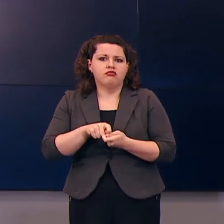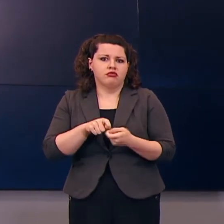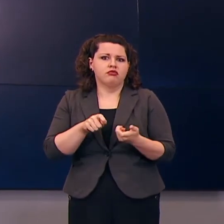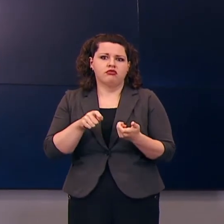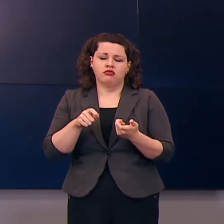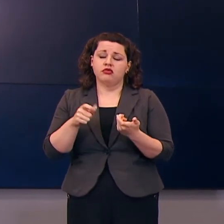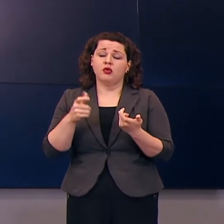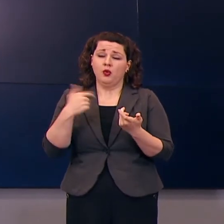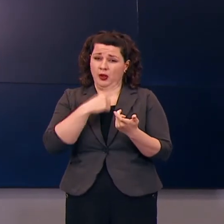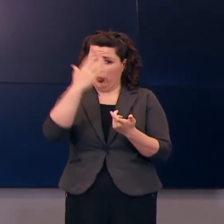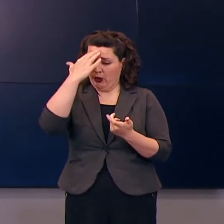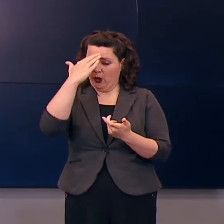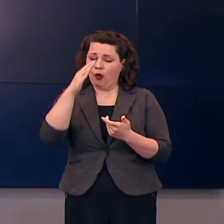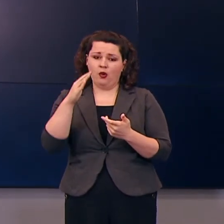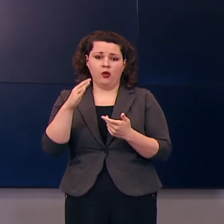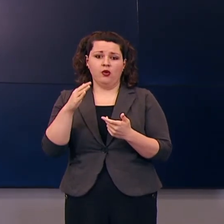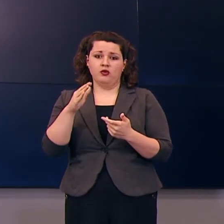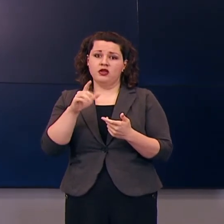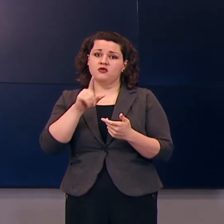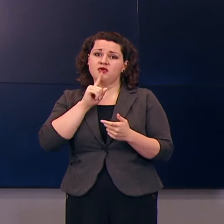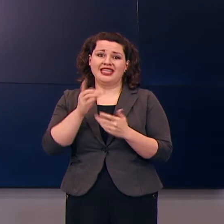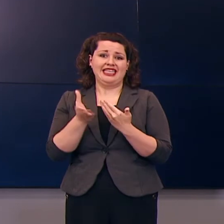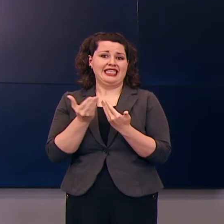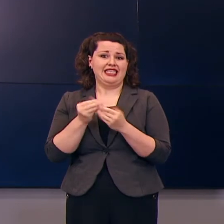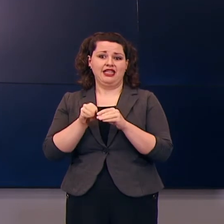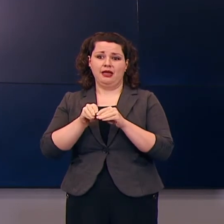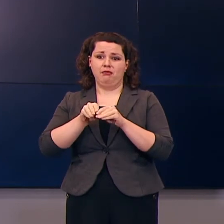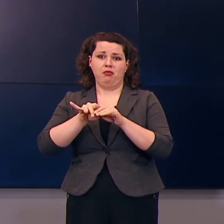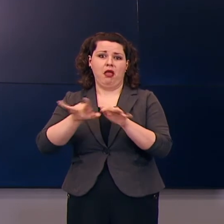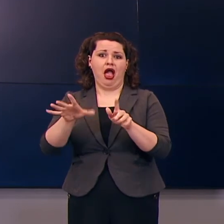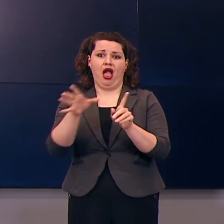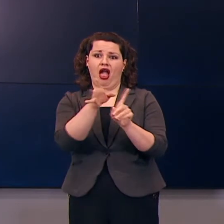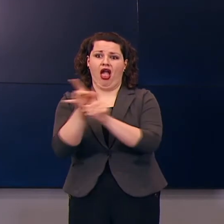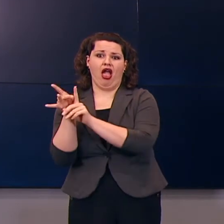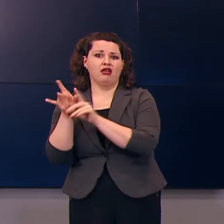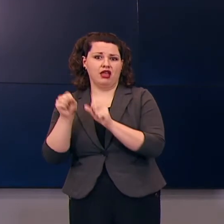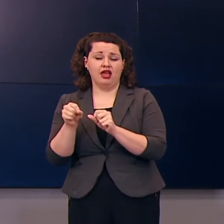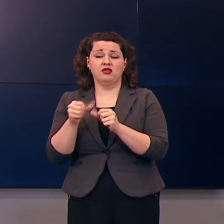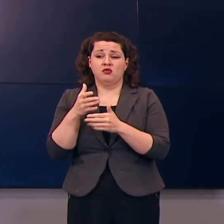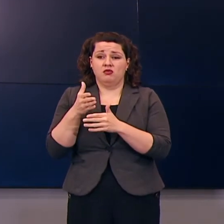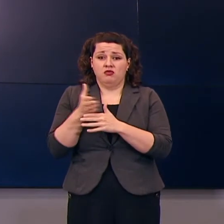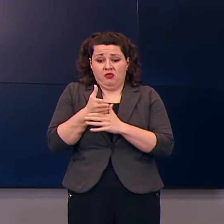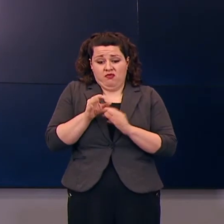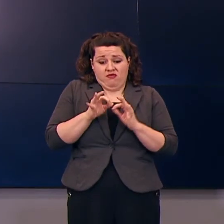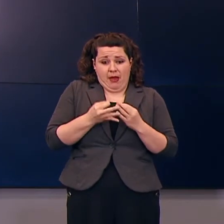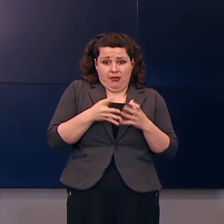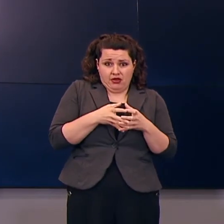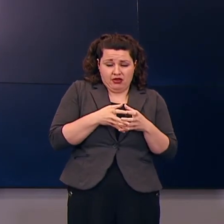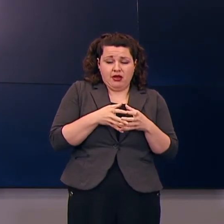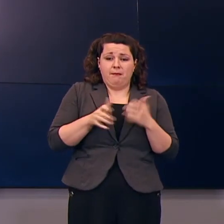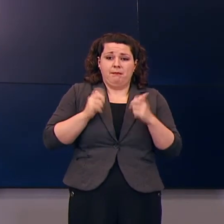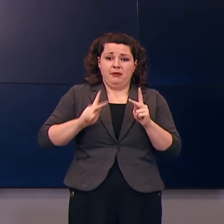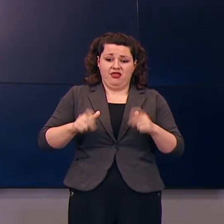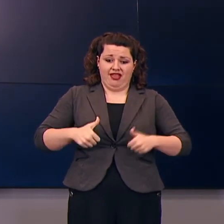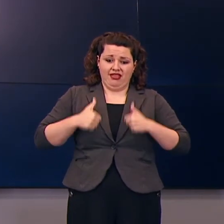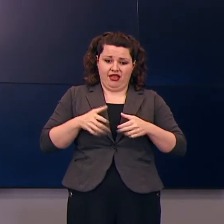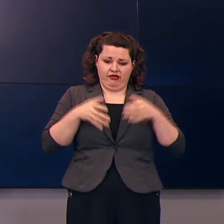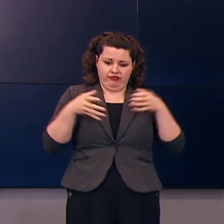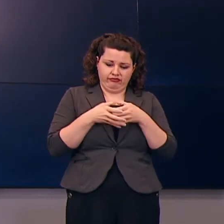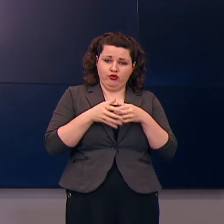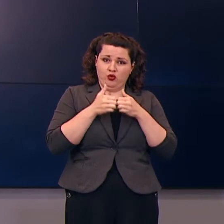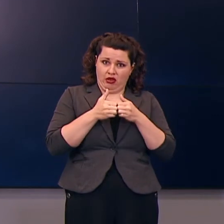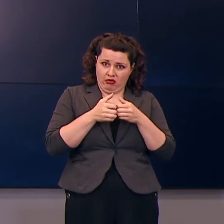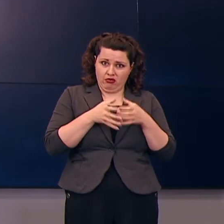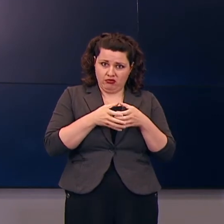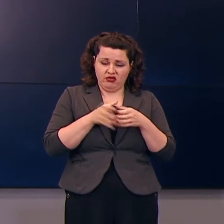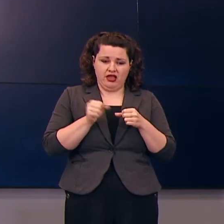that it passes quickly and easily among members of households, people who live closely together. So